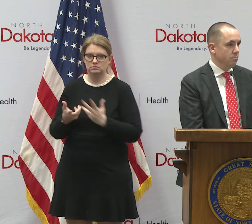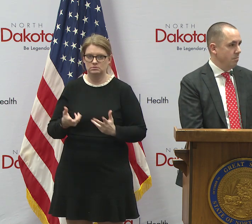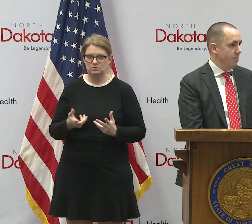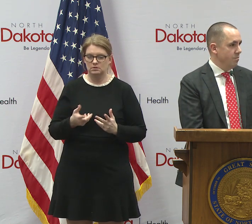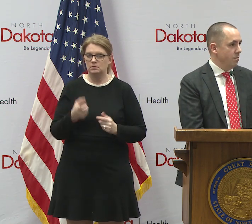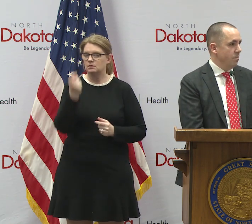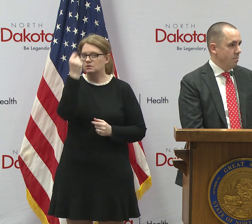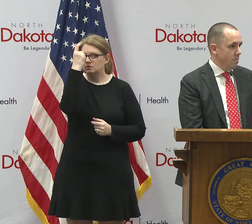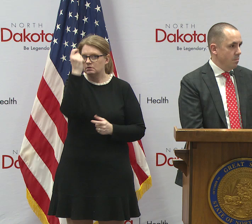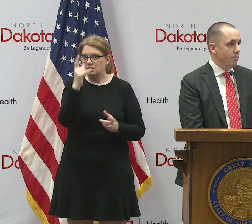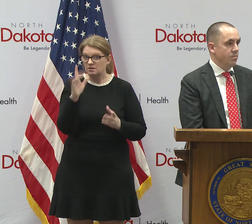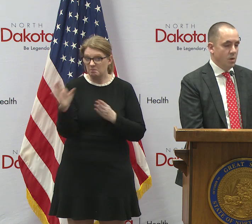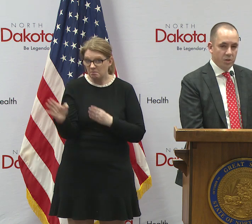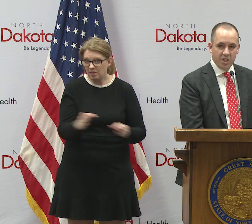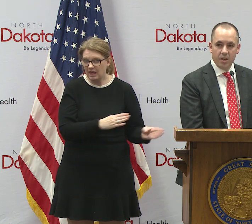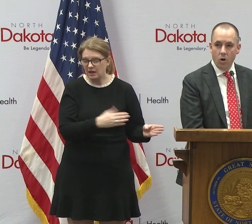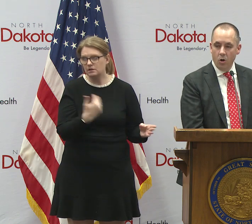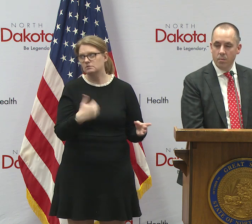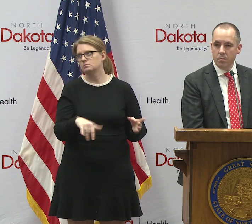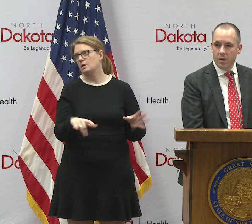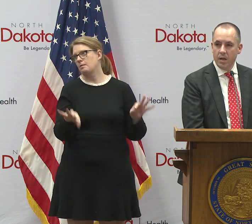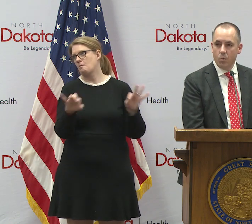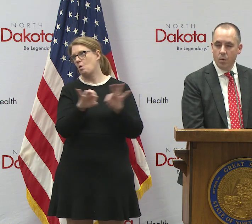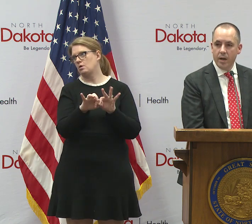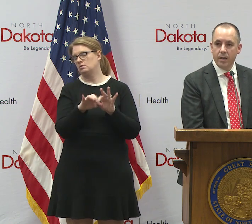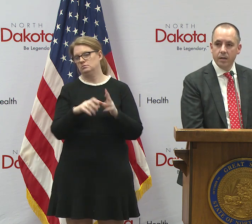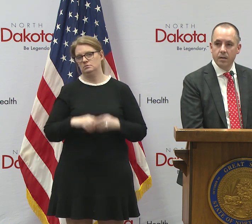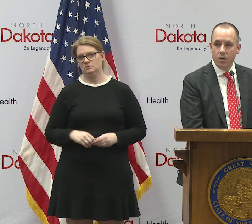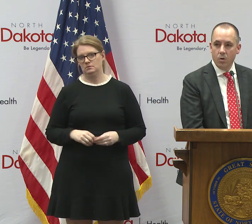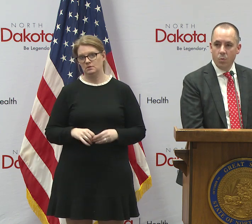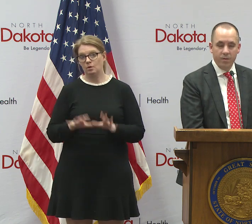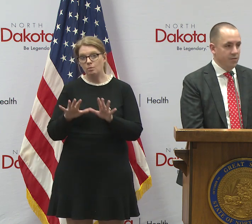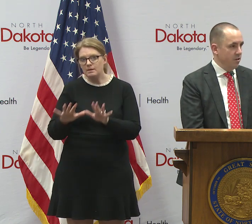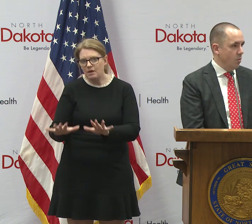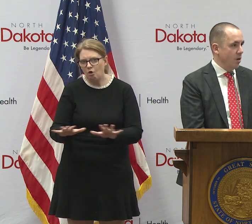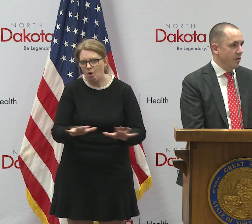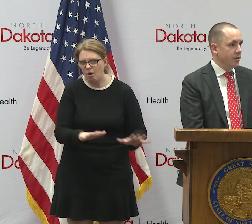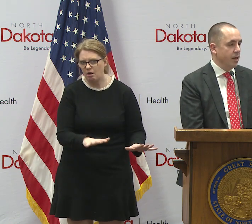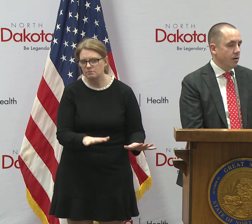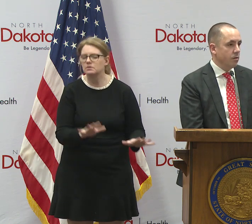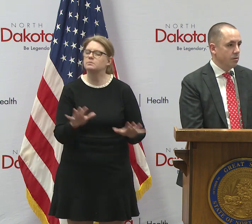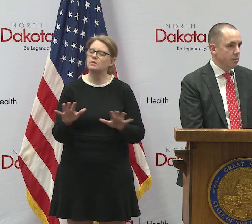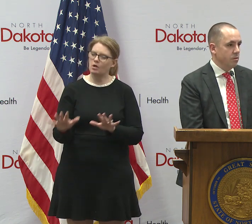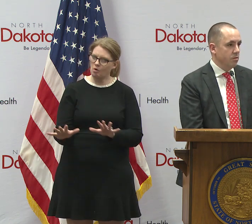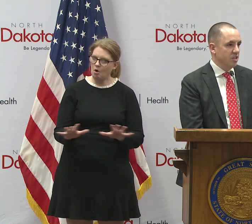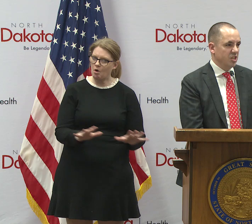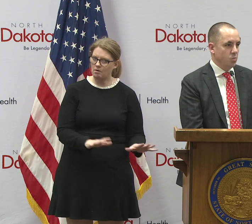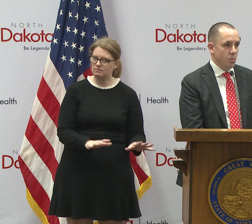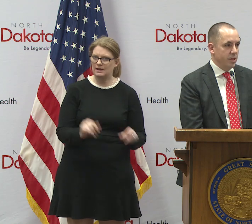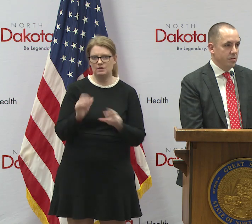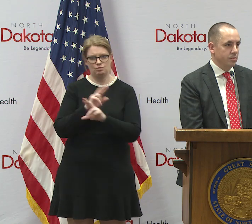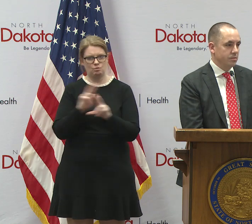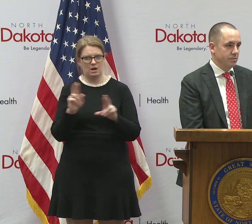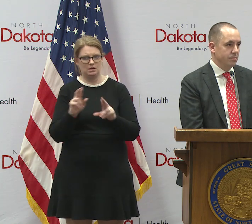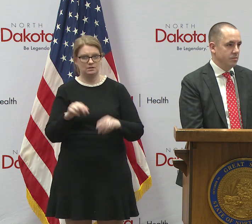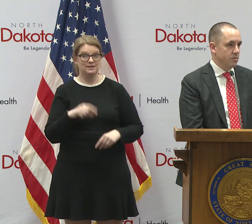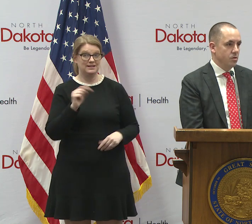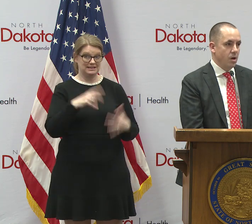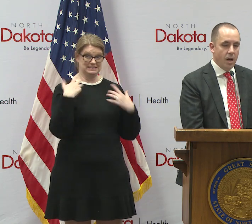plan, that we stay calm, and that we're ready. We feel that we're healthcare. This is what we